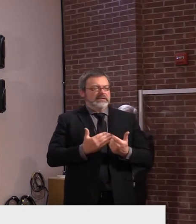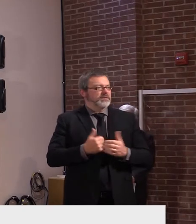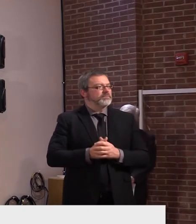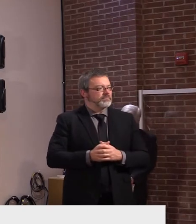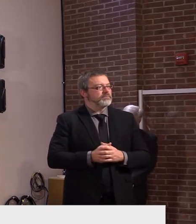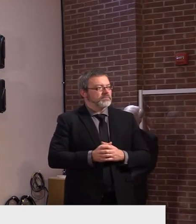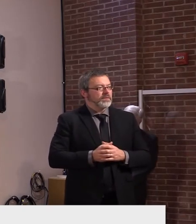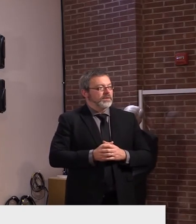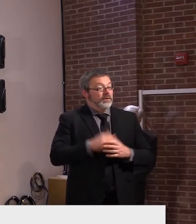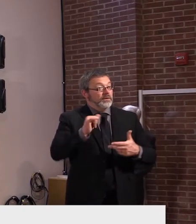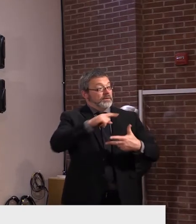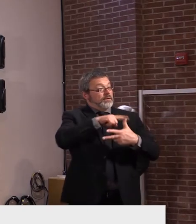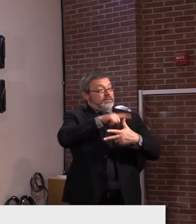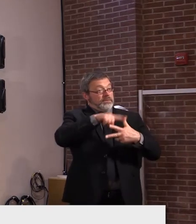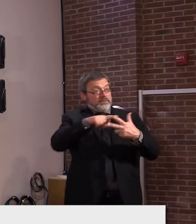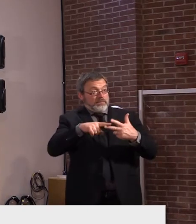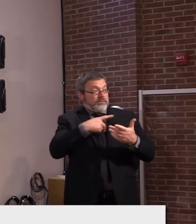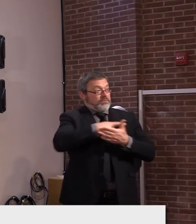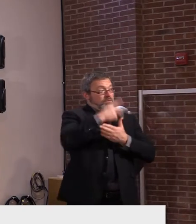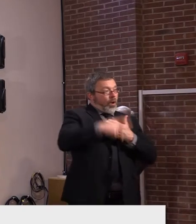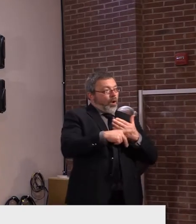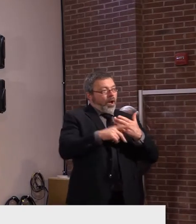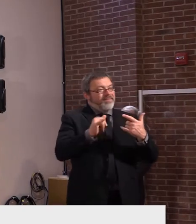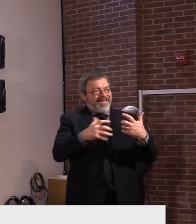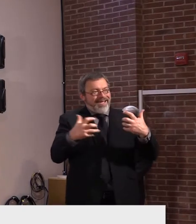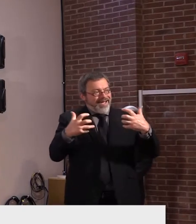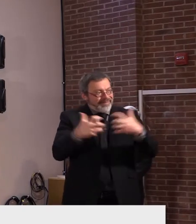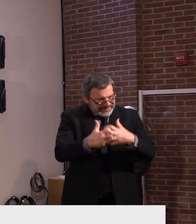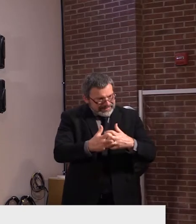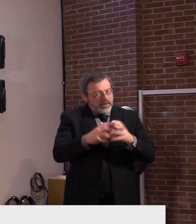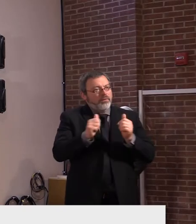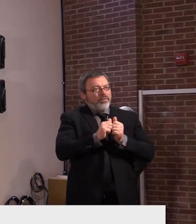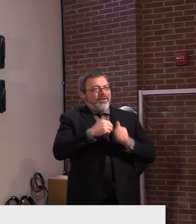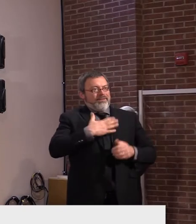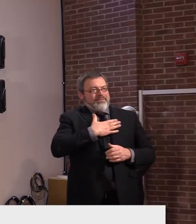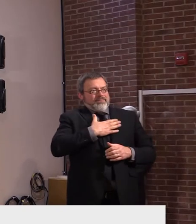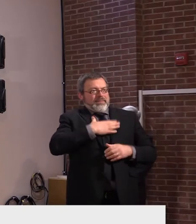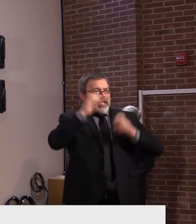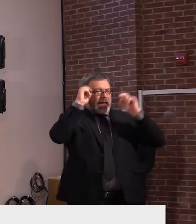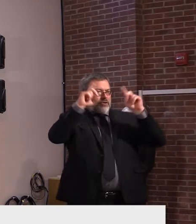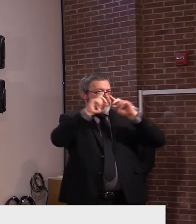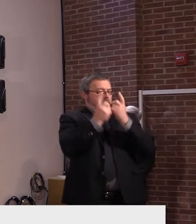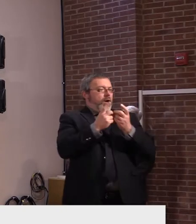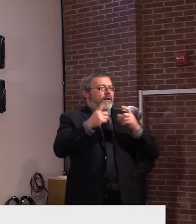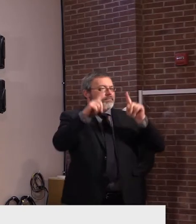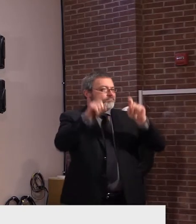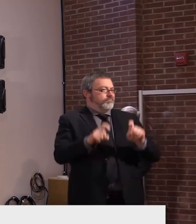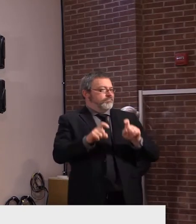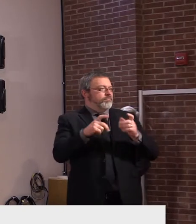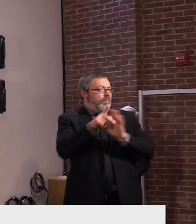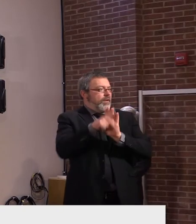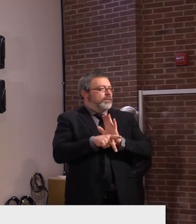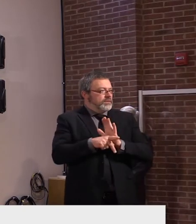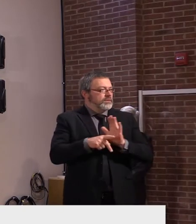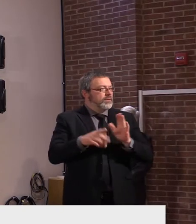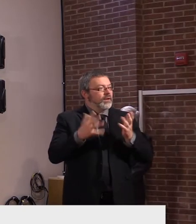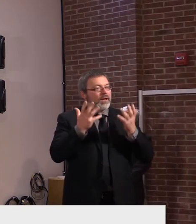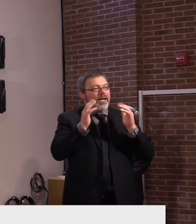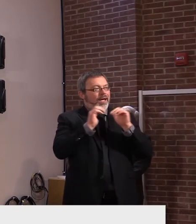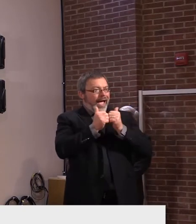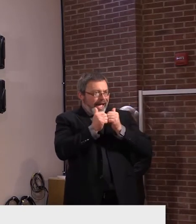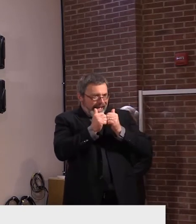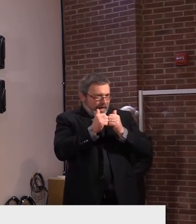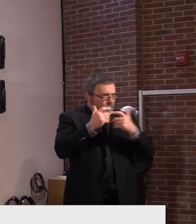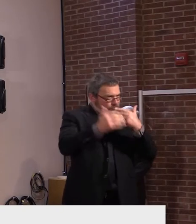our surveillance testing program. Even some use the same infrastructure, so that makes it easier to administer. We